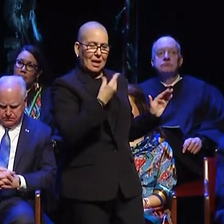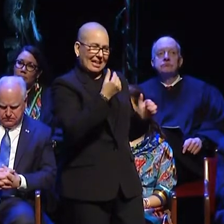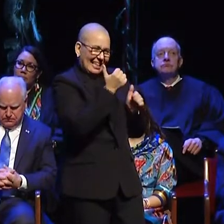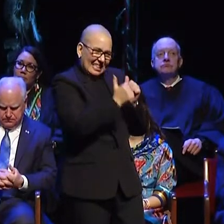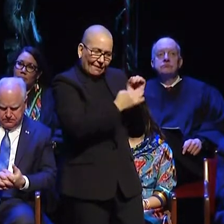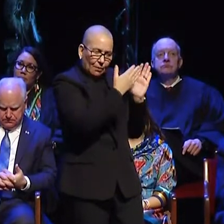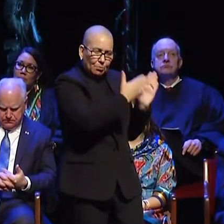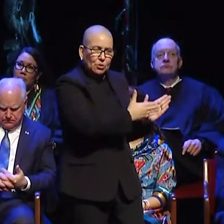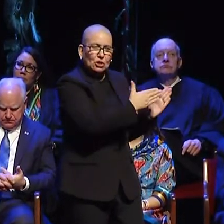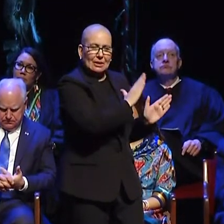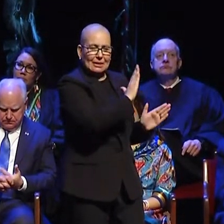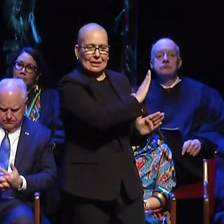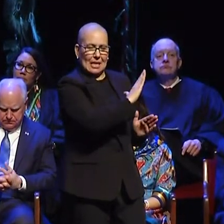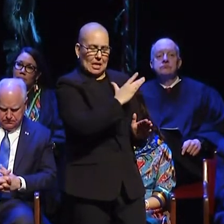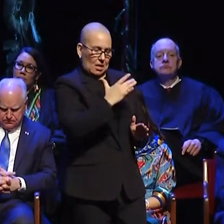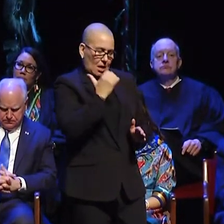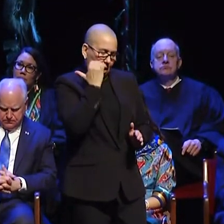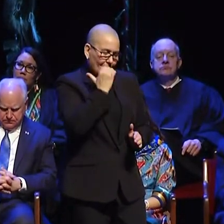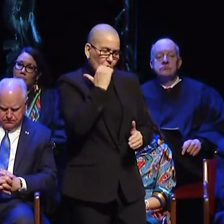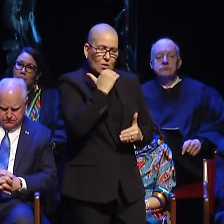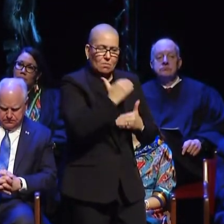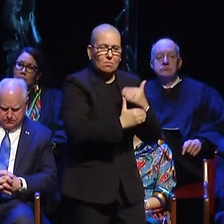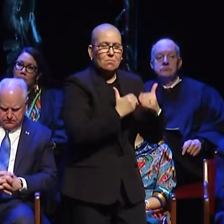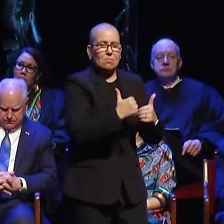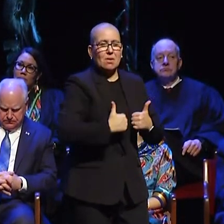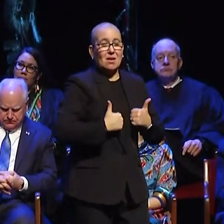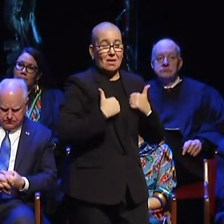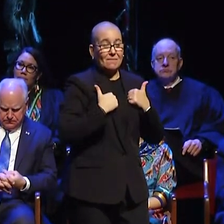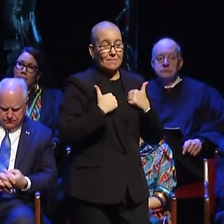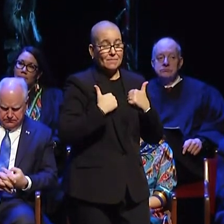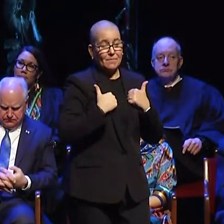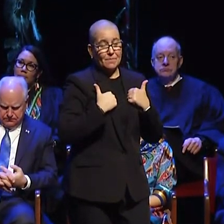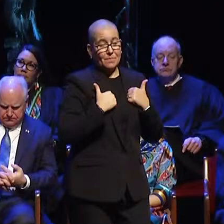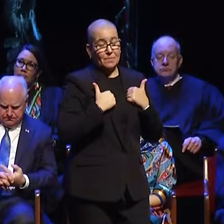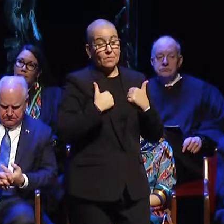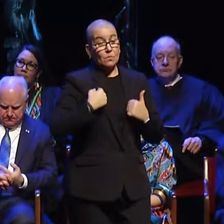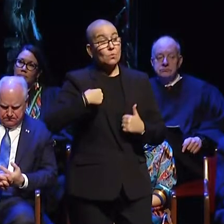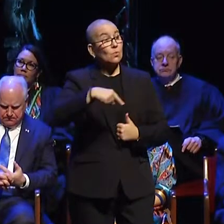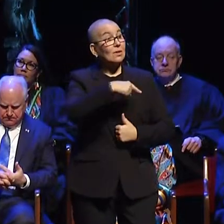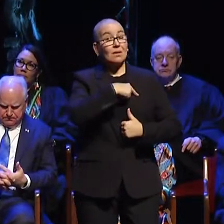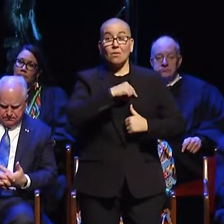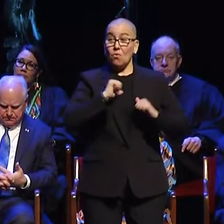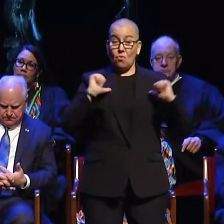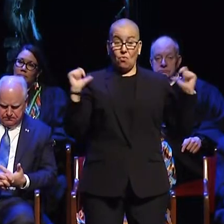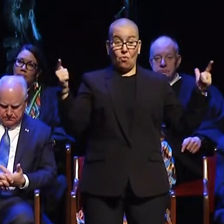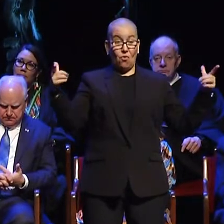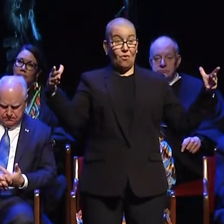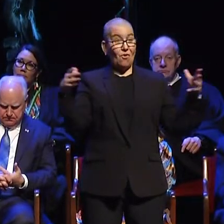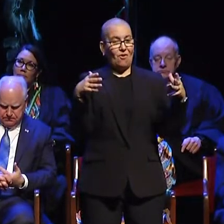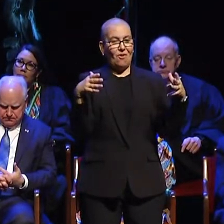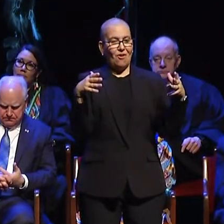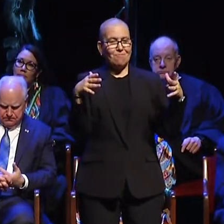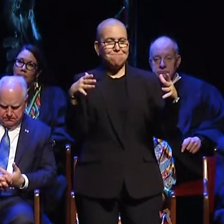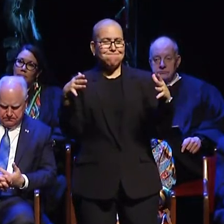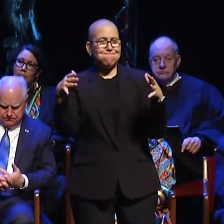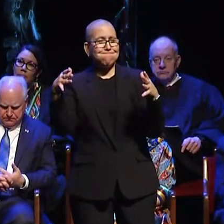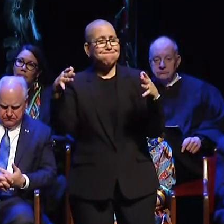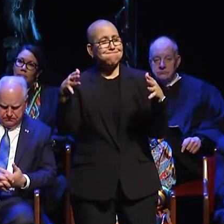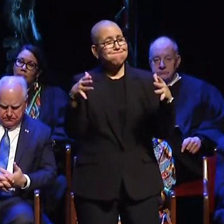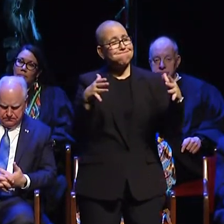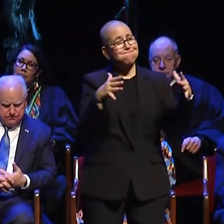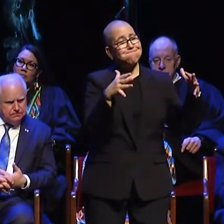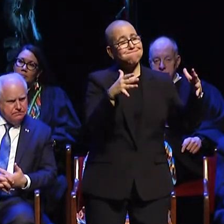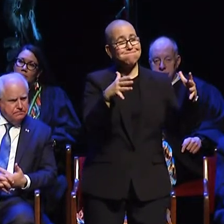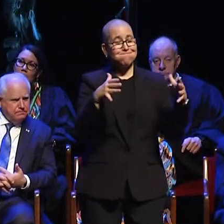your daily life, as we go about our daily lives together, as the life of